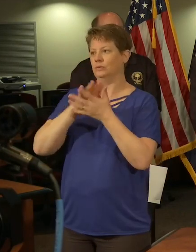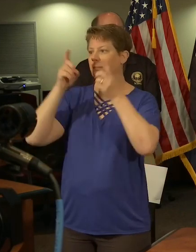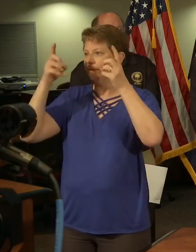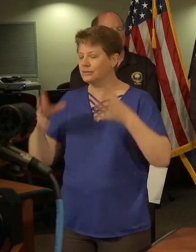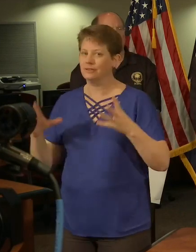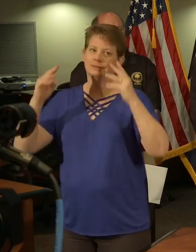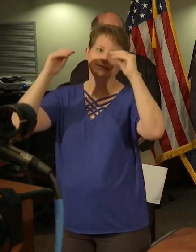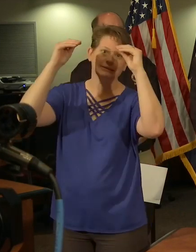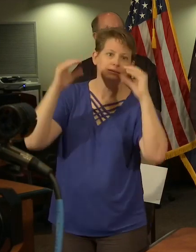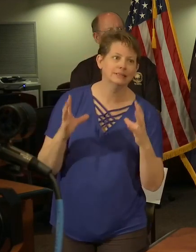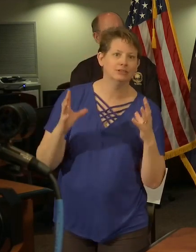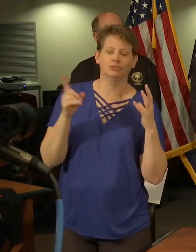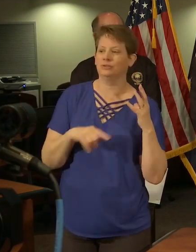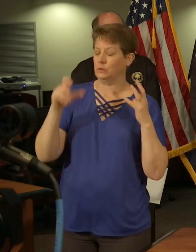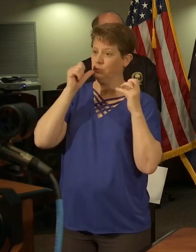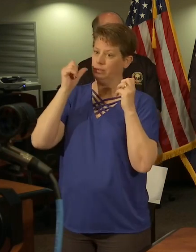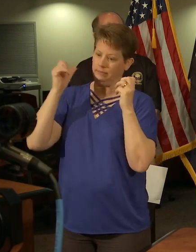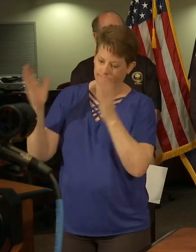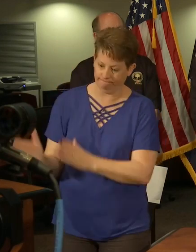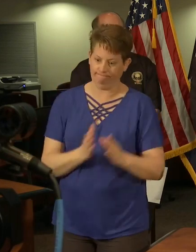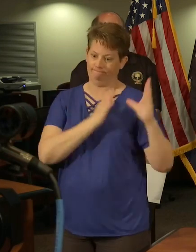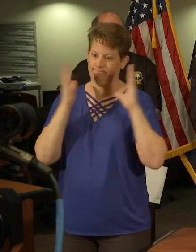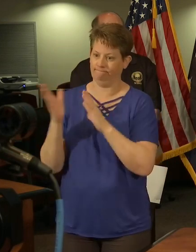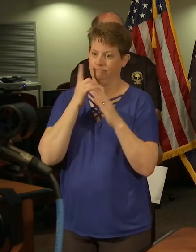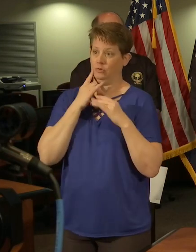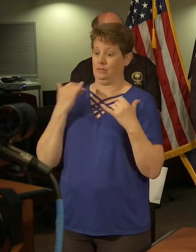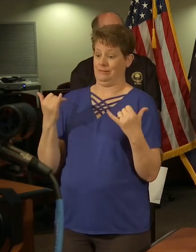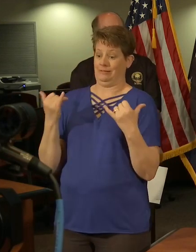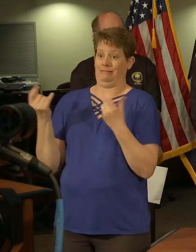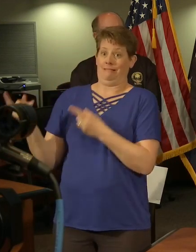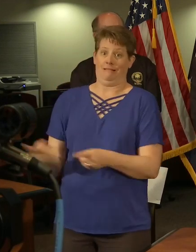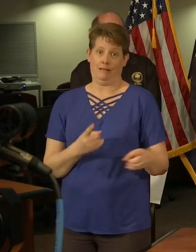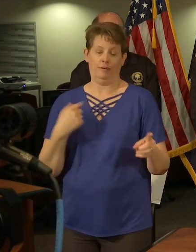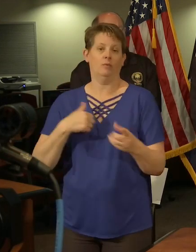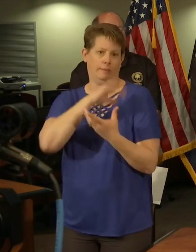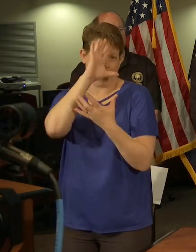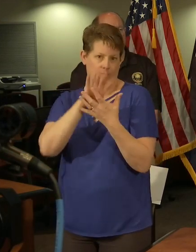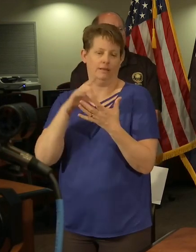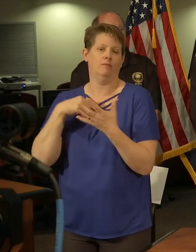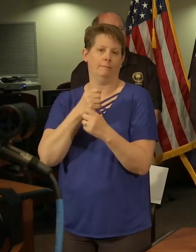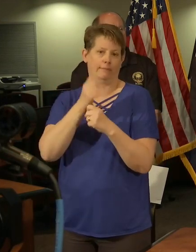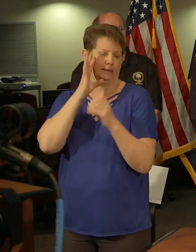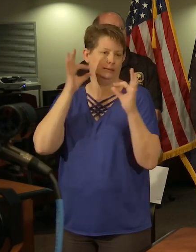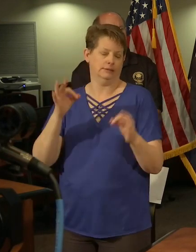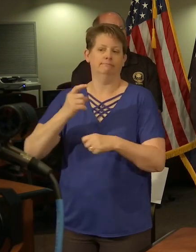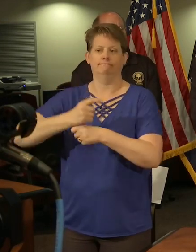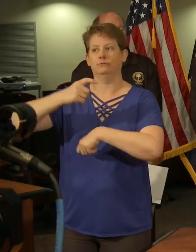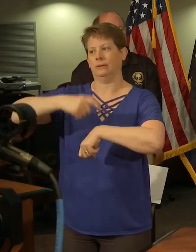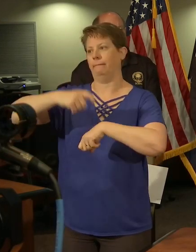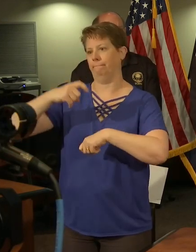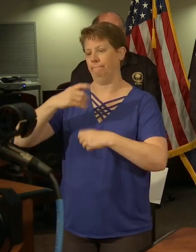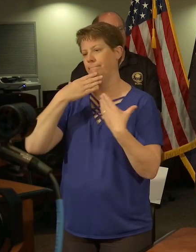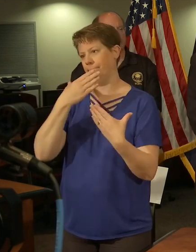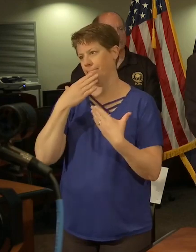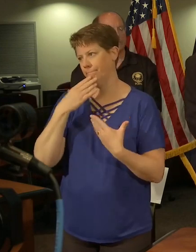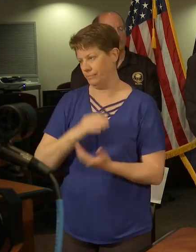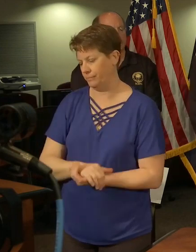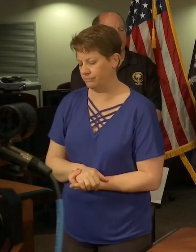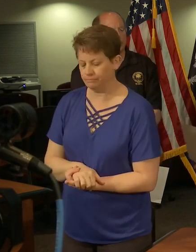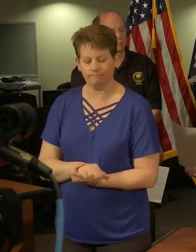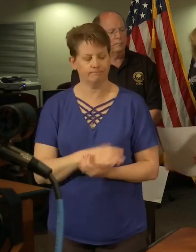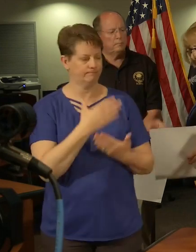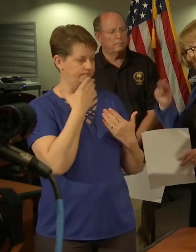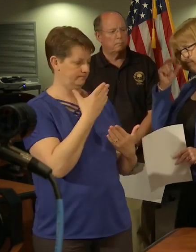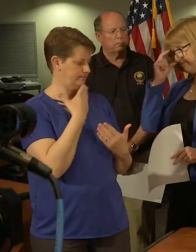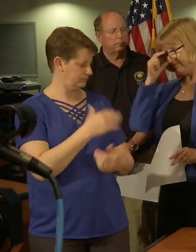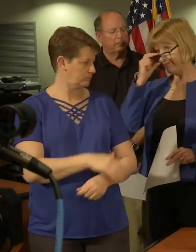administrators, teachers who have been working to prepare for this moment, and we believe that we have made the decision at the right time. Thank you, sir. Thank